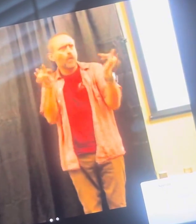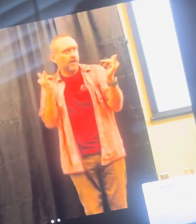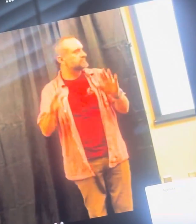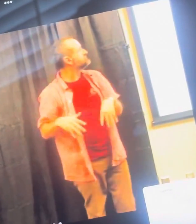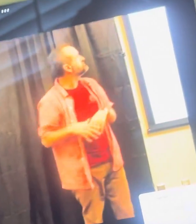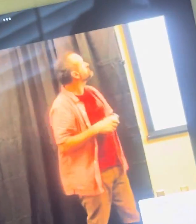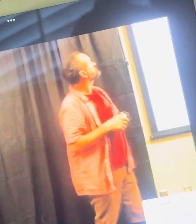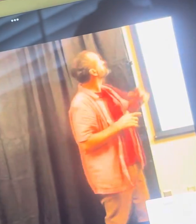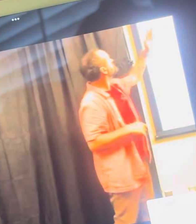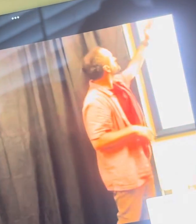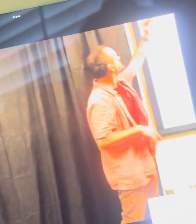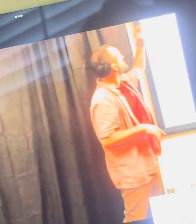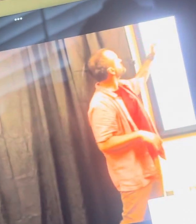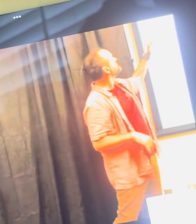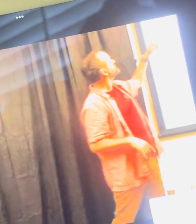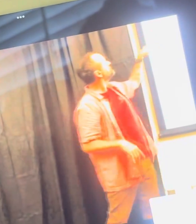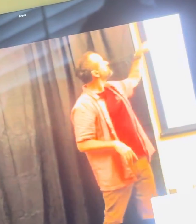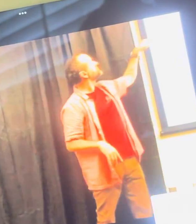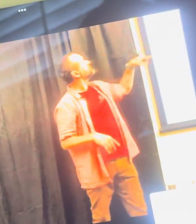Why visual movement? We'll be discussing that.